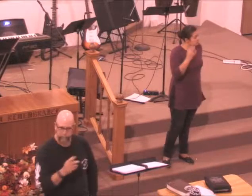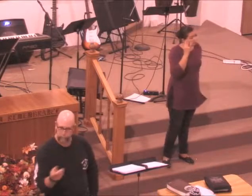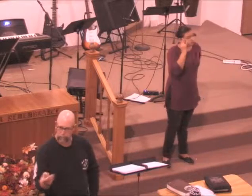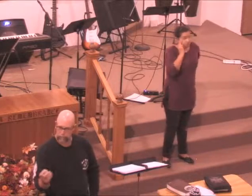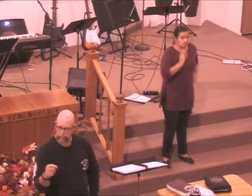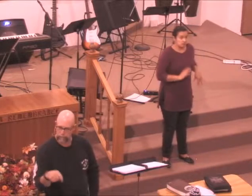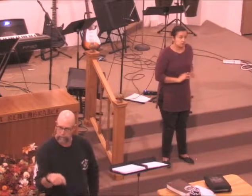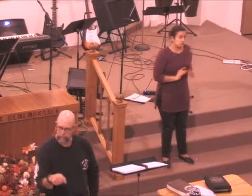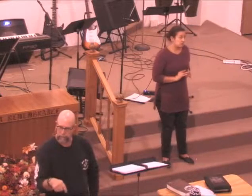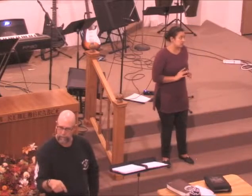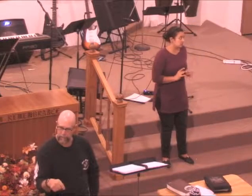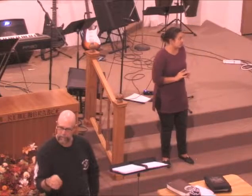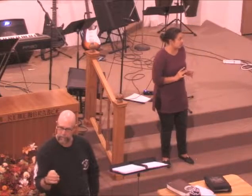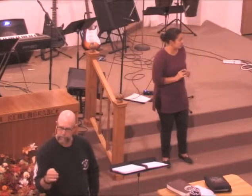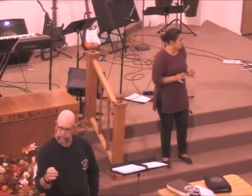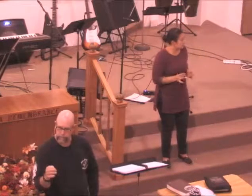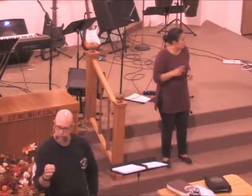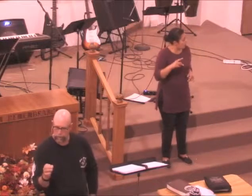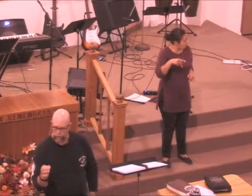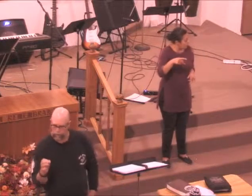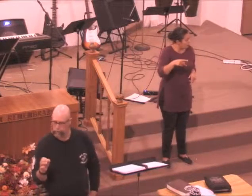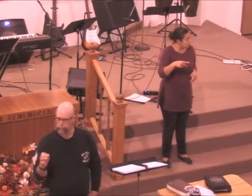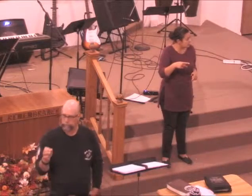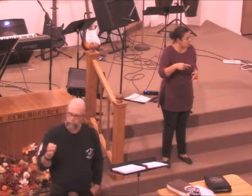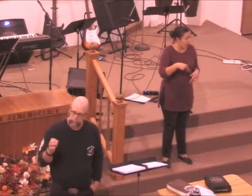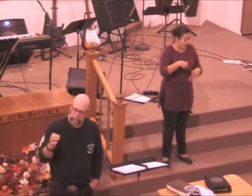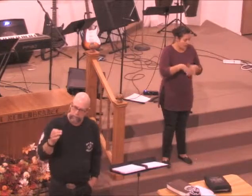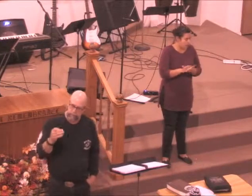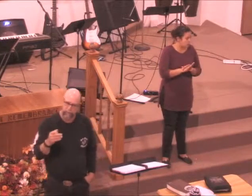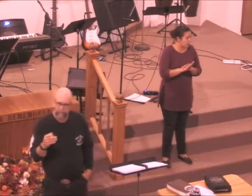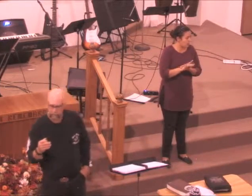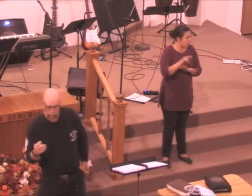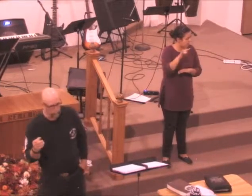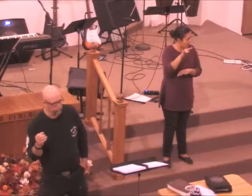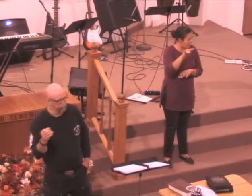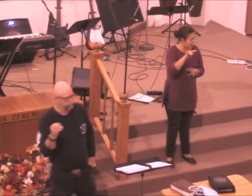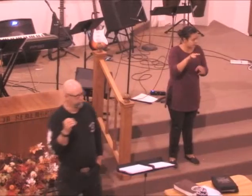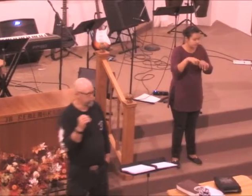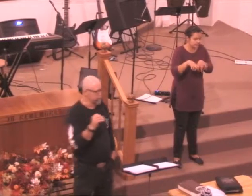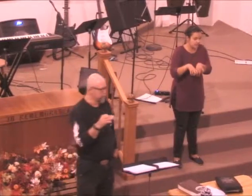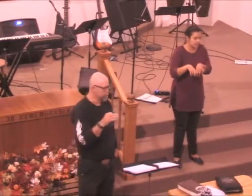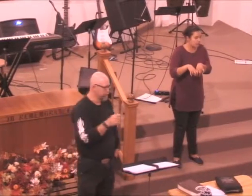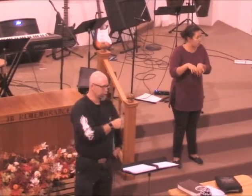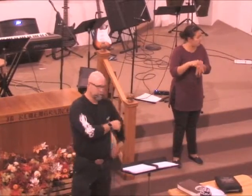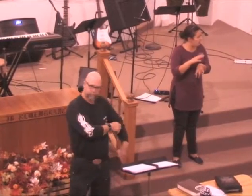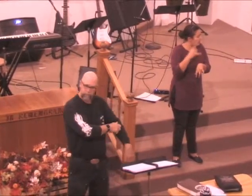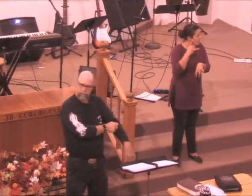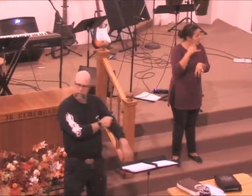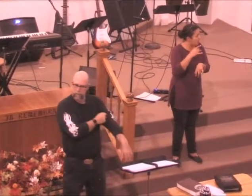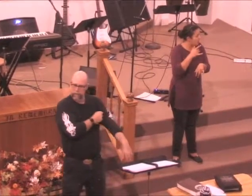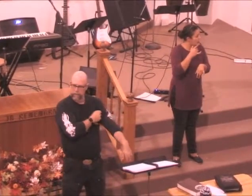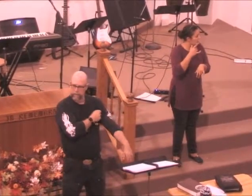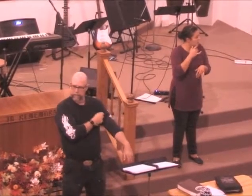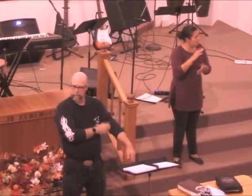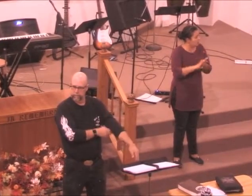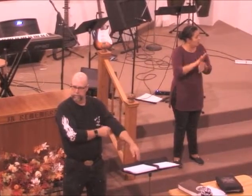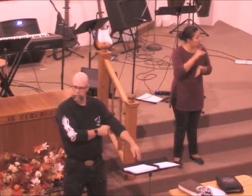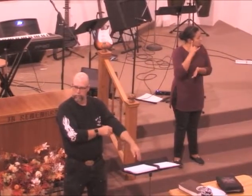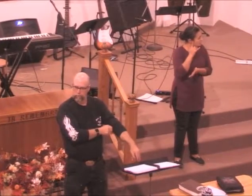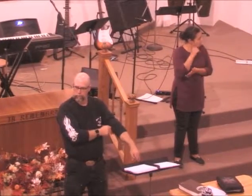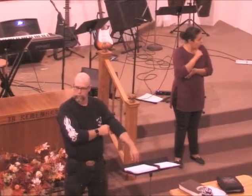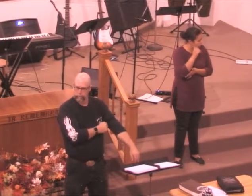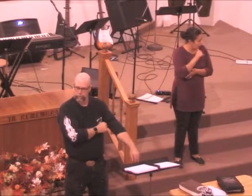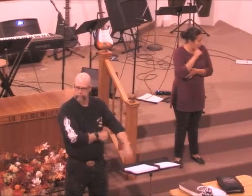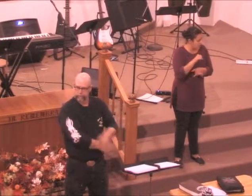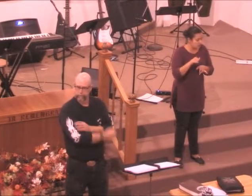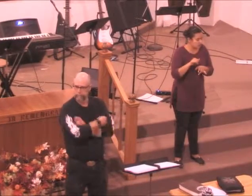And I get off Portland, get on the plane, and here's a college girl flying home to Sacramento and is in a